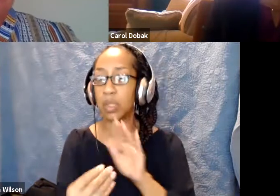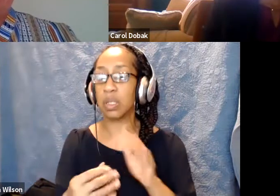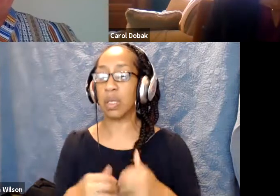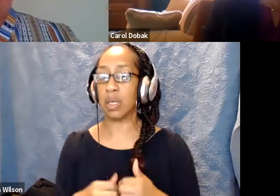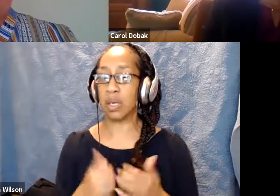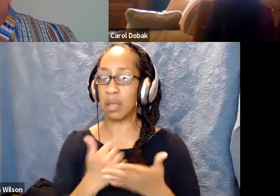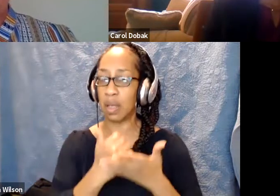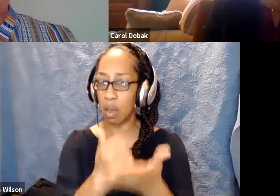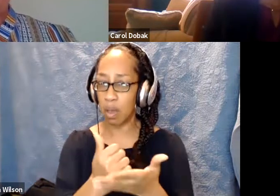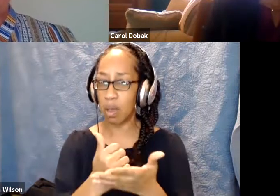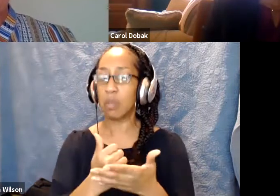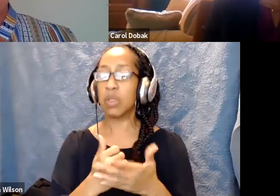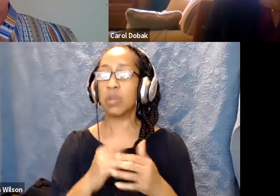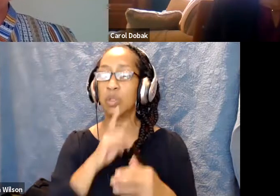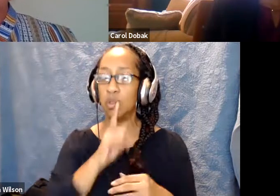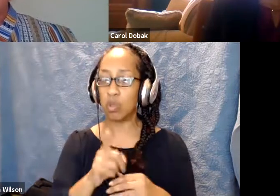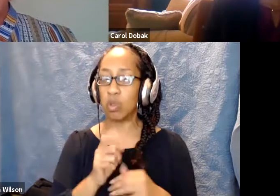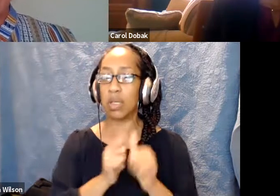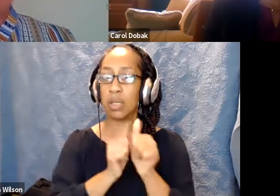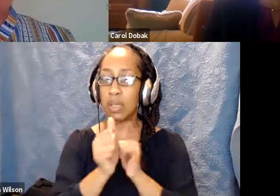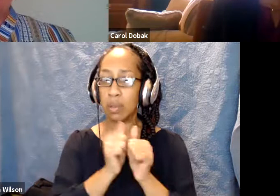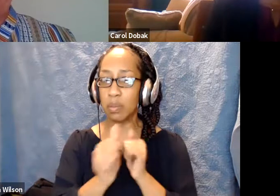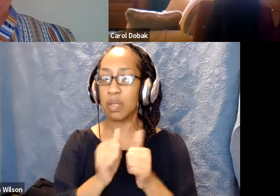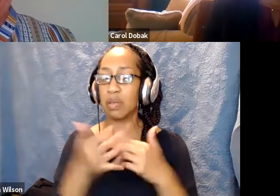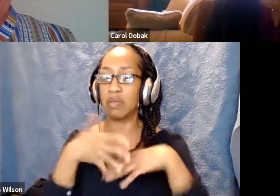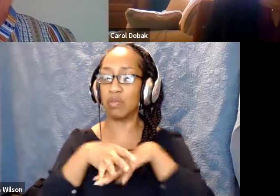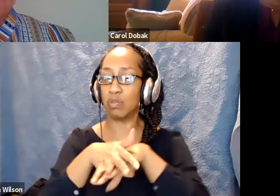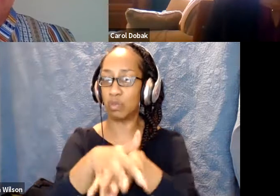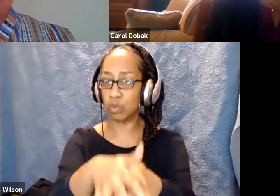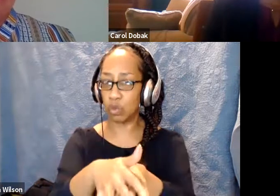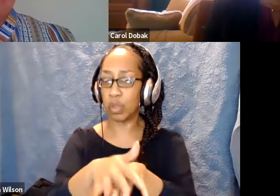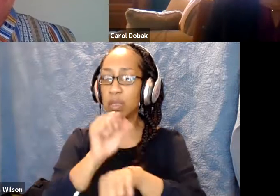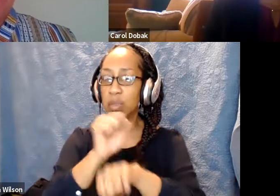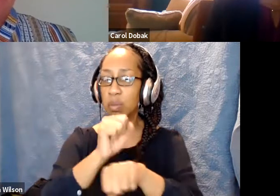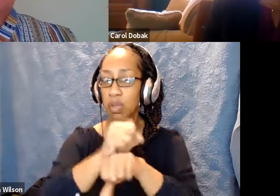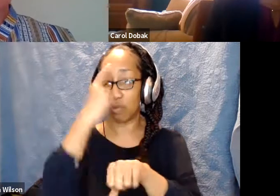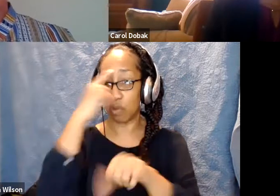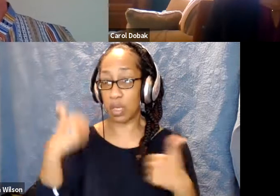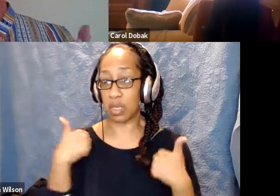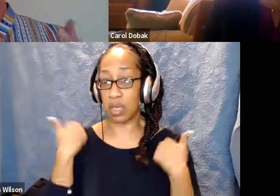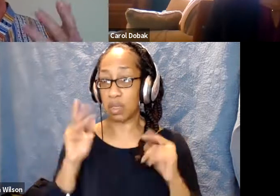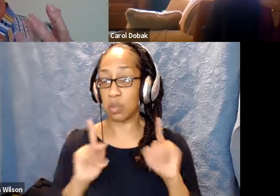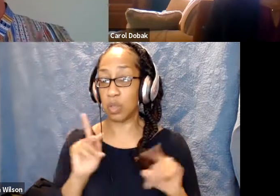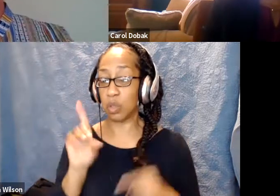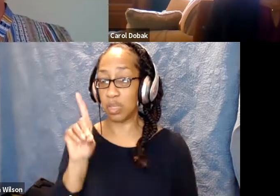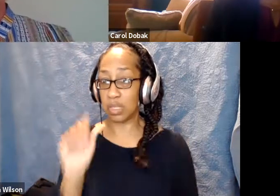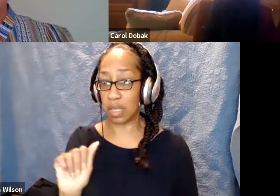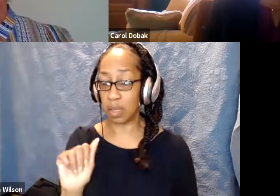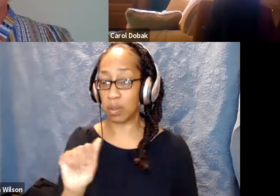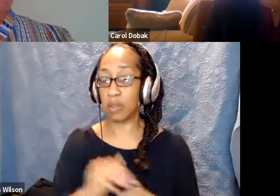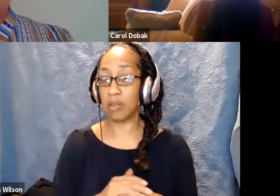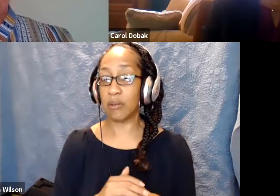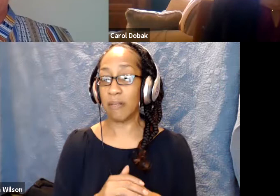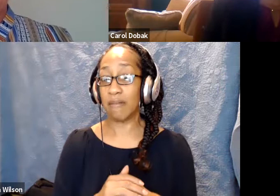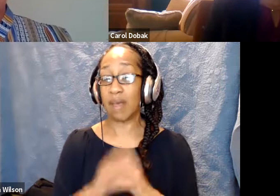done to ensure competitive integrated employment outcomes for youth with disabilities. So our effort is really to bring